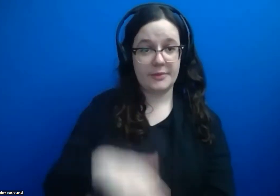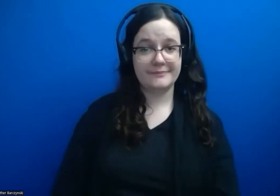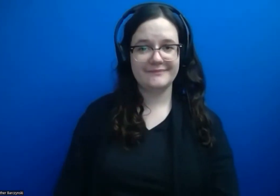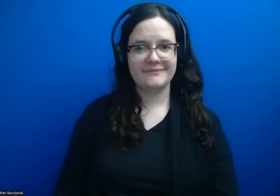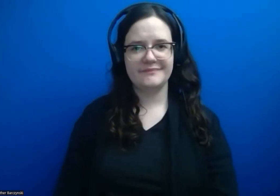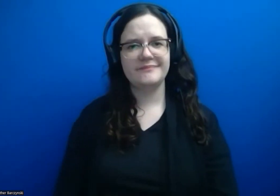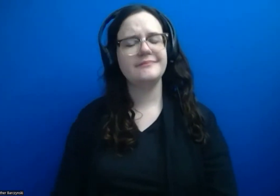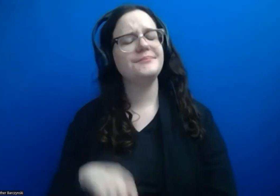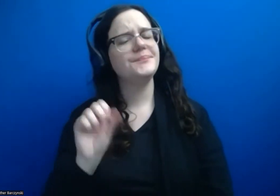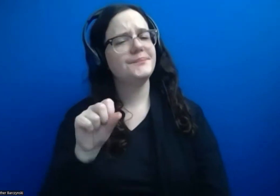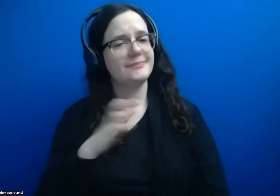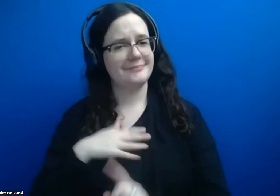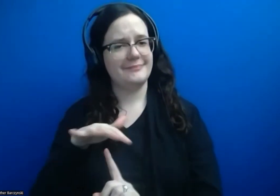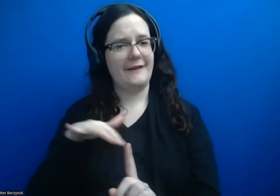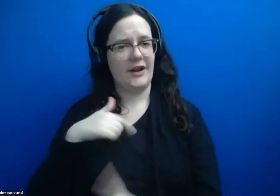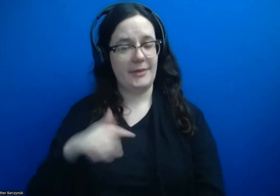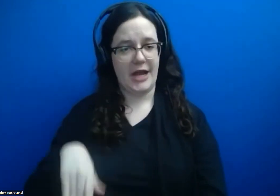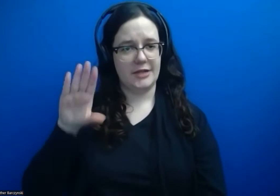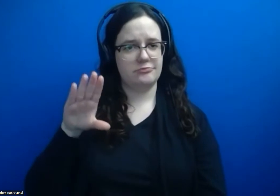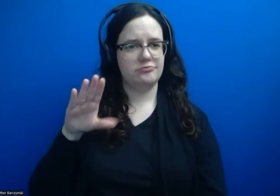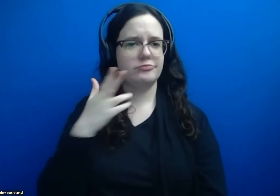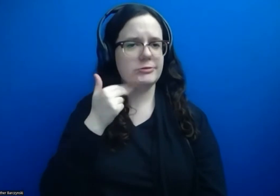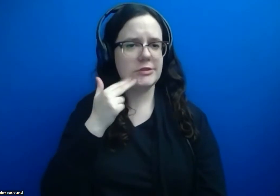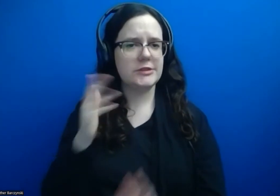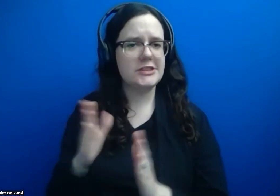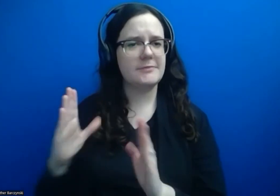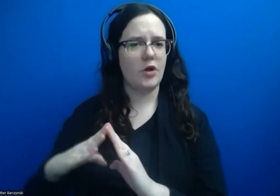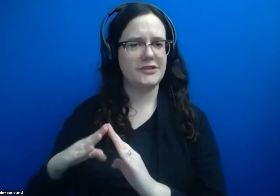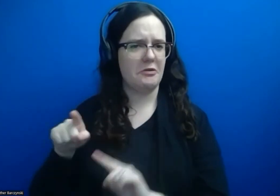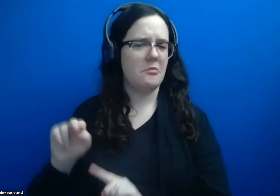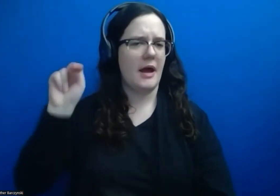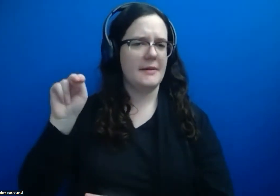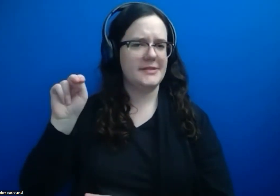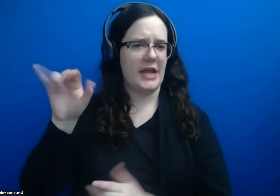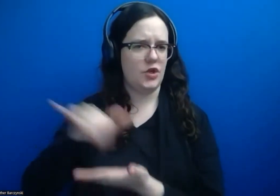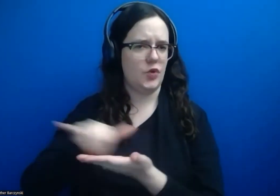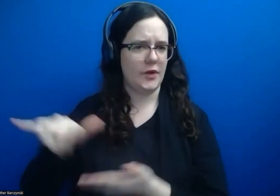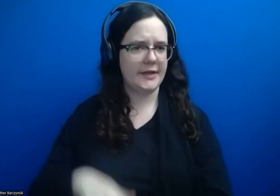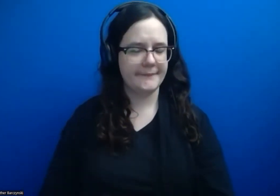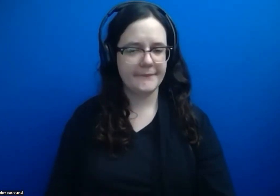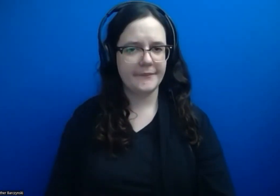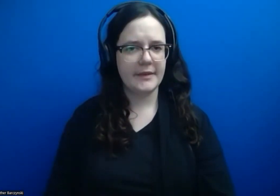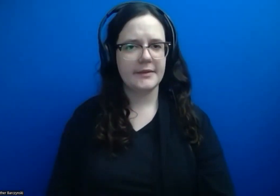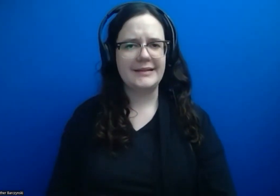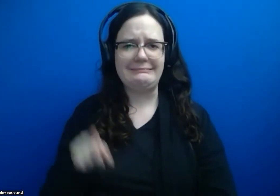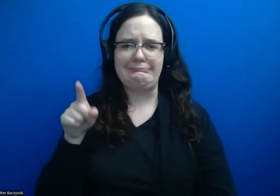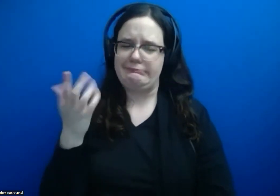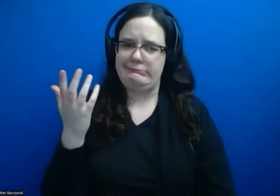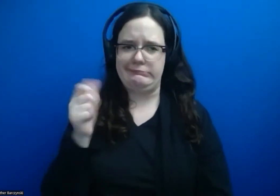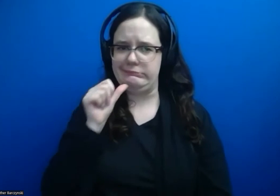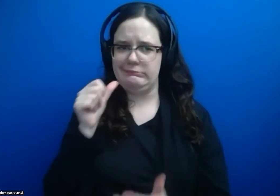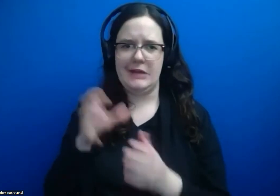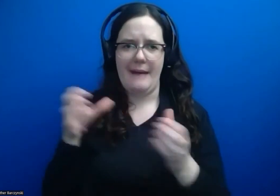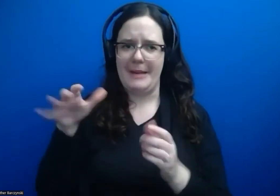So my environment, I grew up in a small town in upstate New York that didn't have much around.